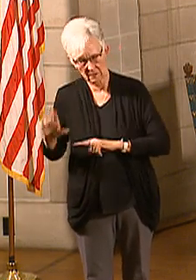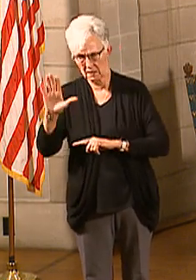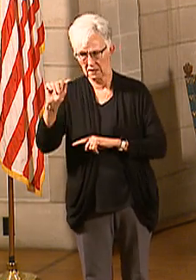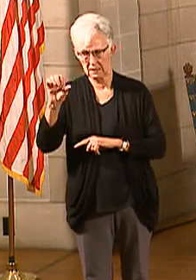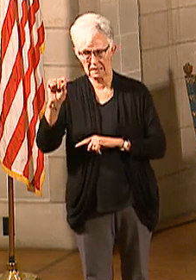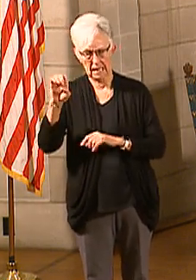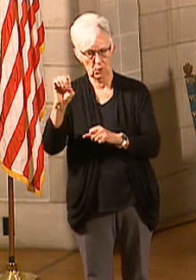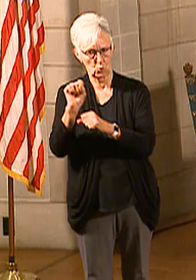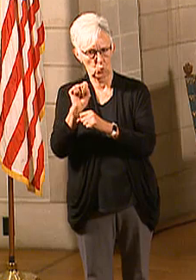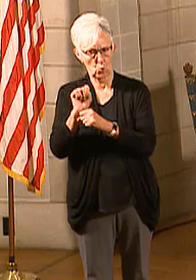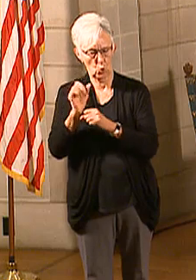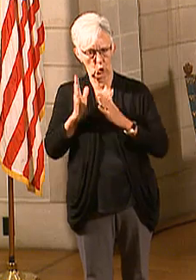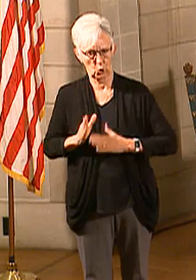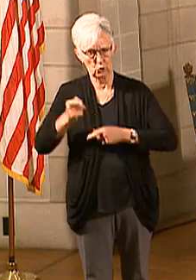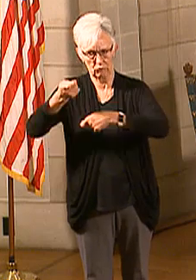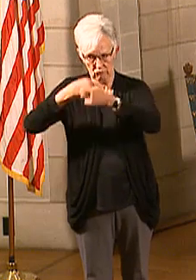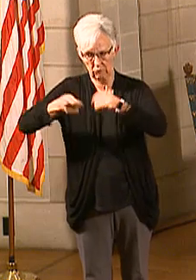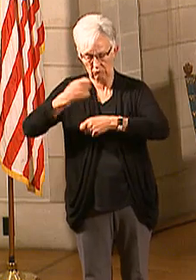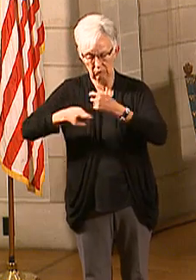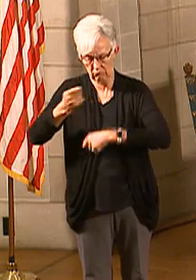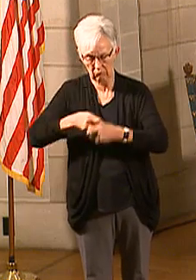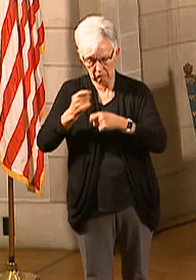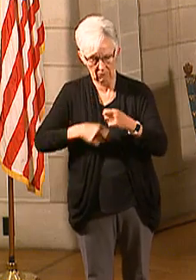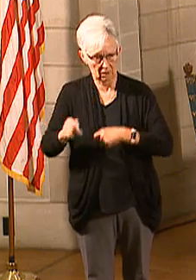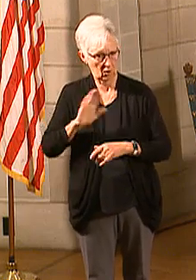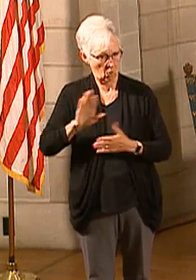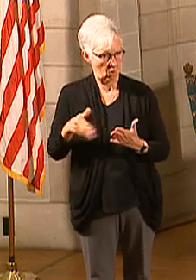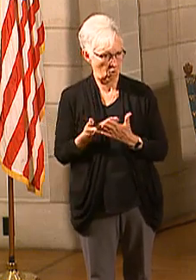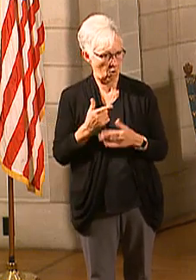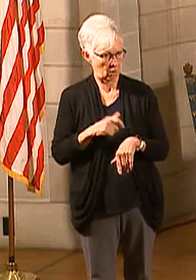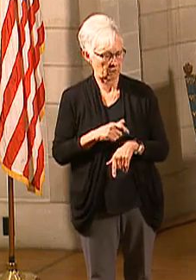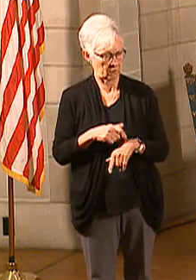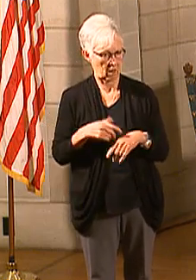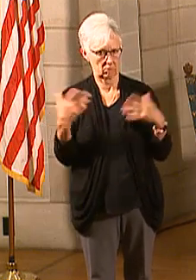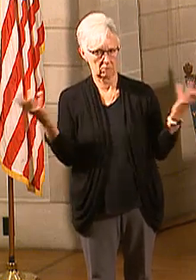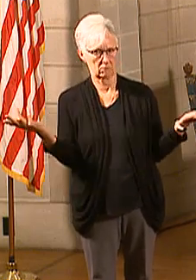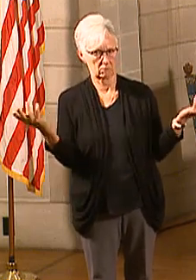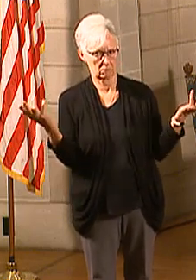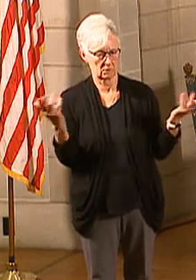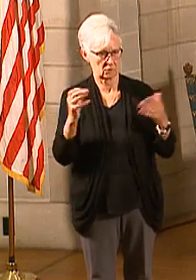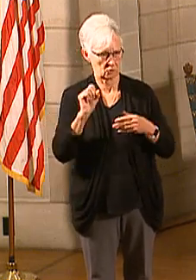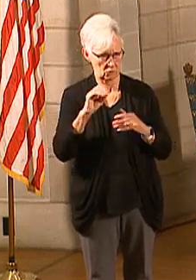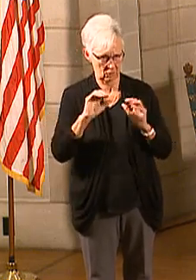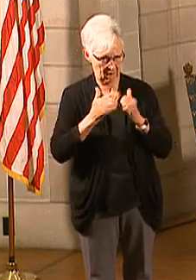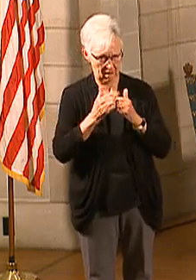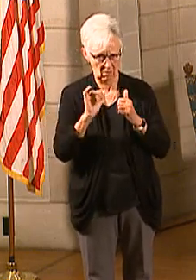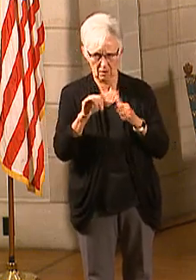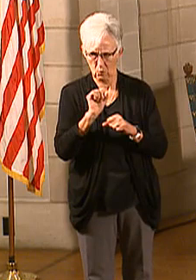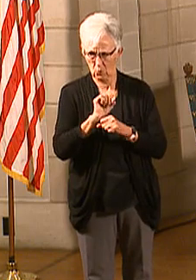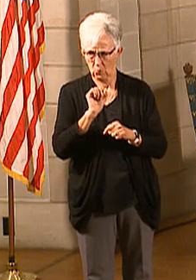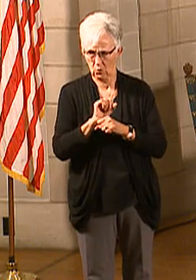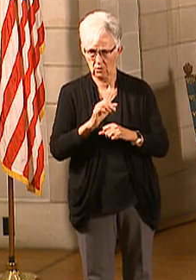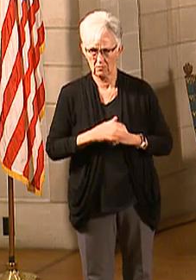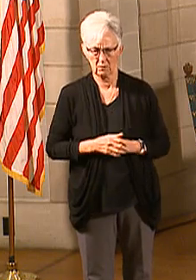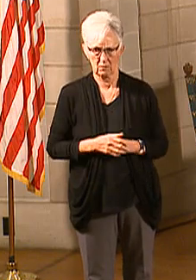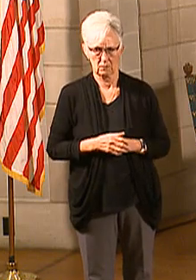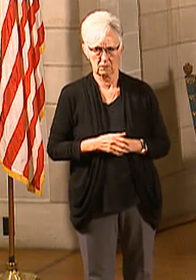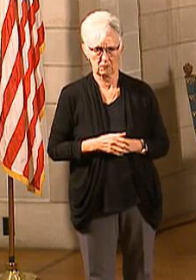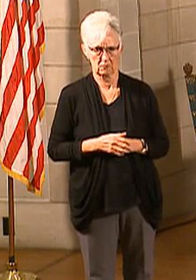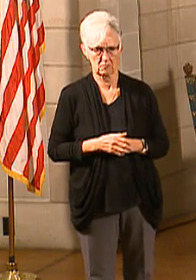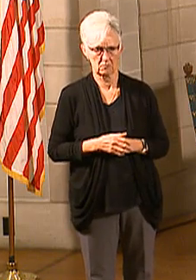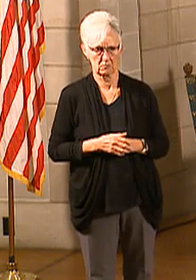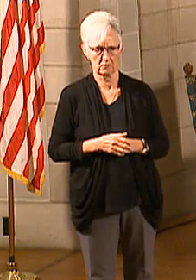area, it looked, according to the data, it looked like there were kids who had multiple caseworkers, maybe 5 or more, maybe some cases 10 or